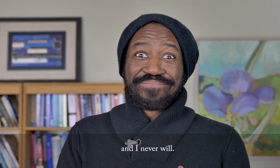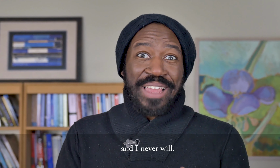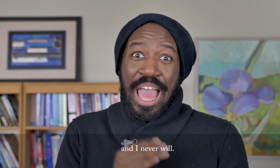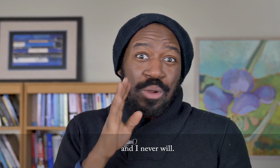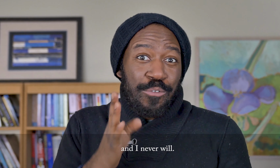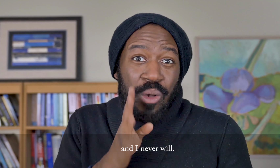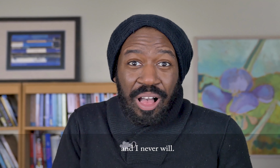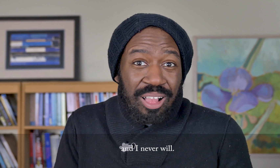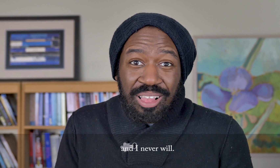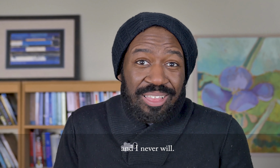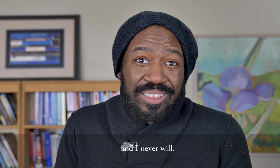And I will never will.